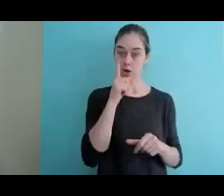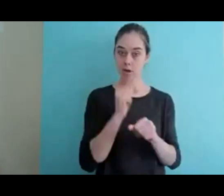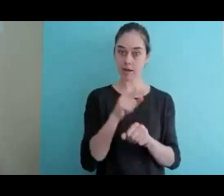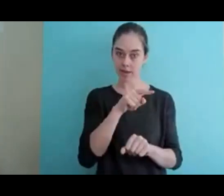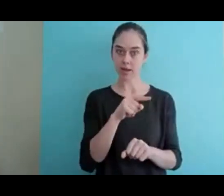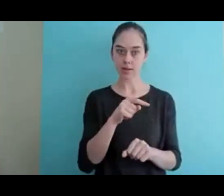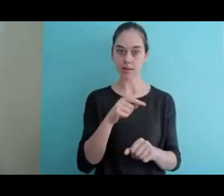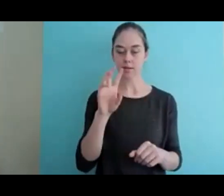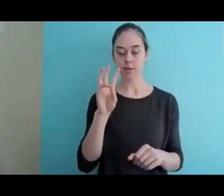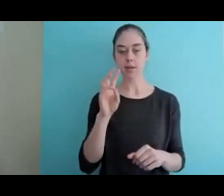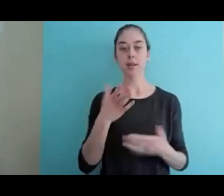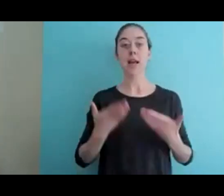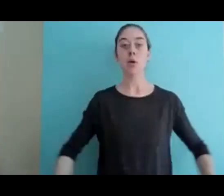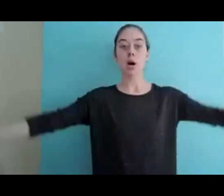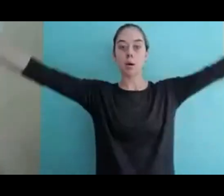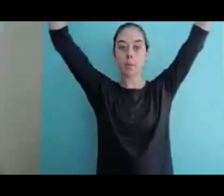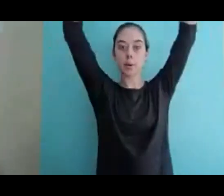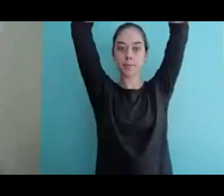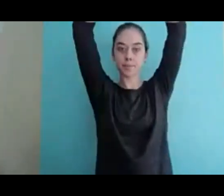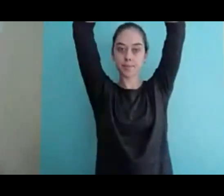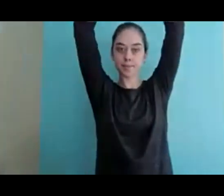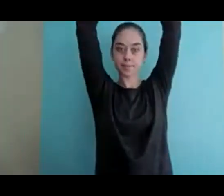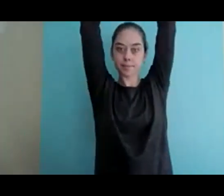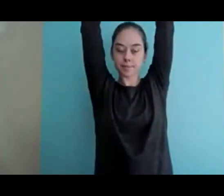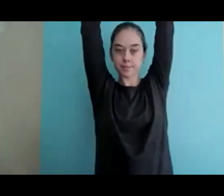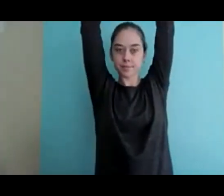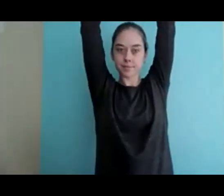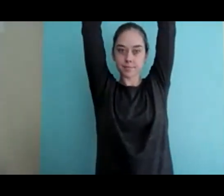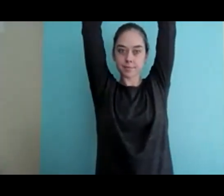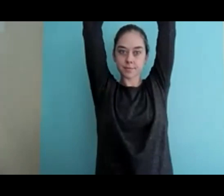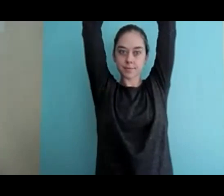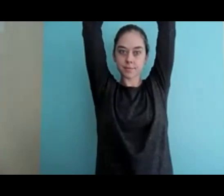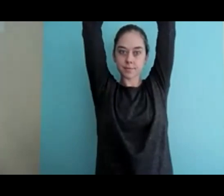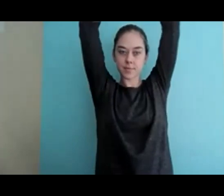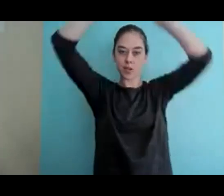everybody together now, reach up over the head and